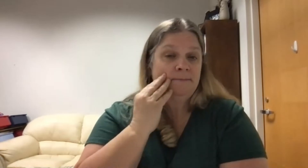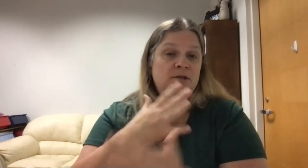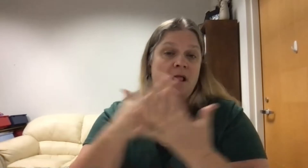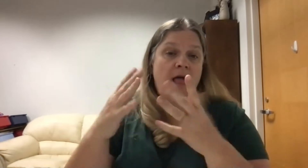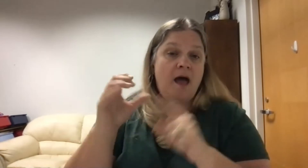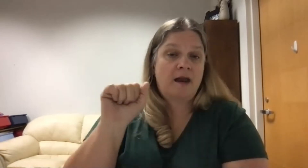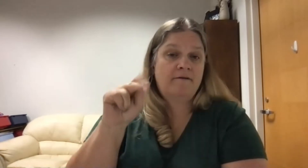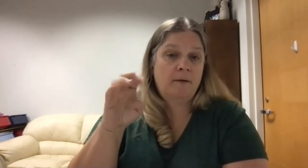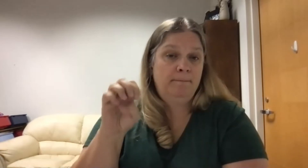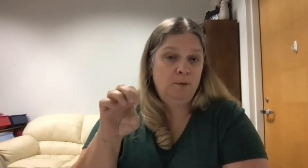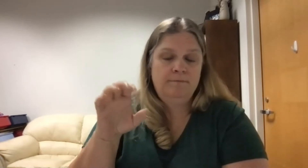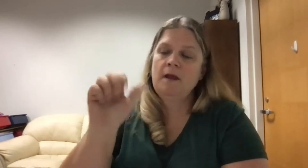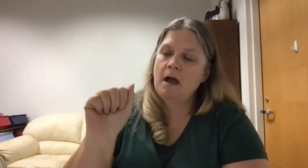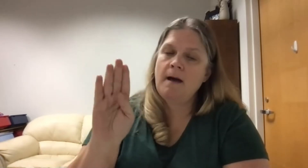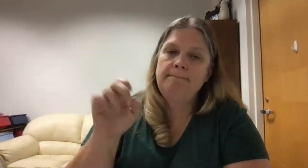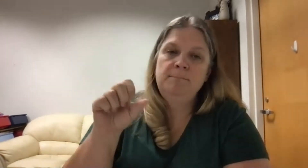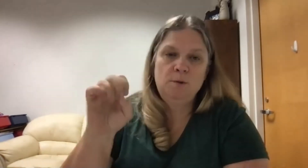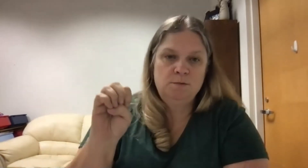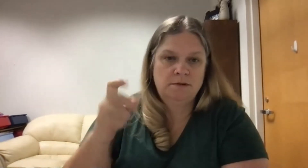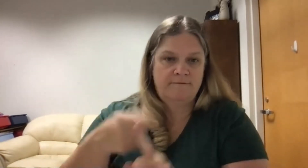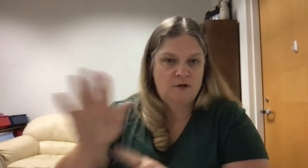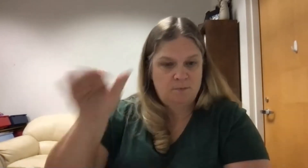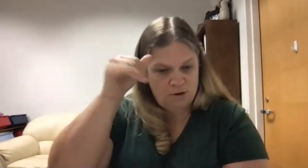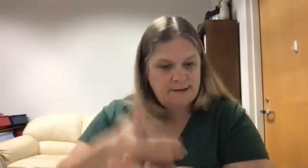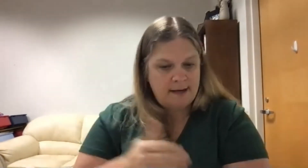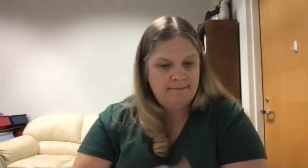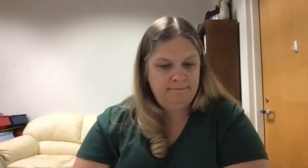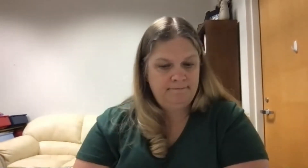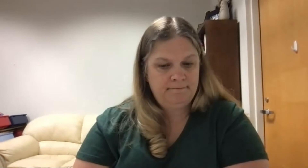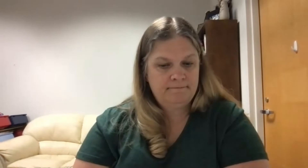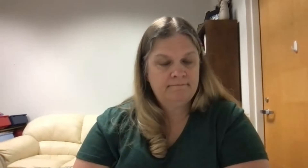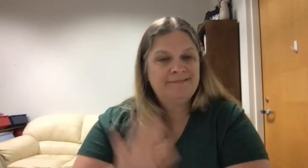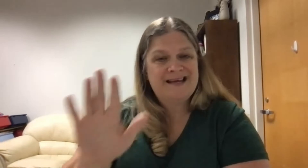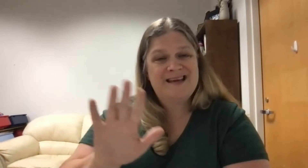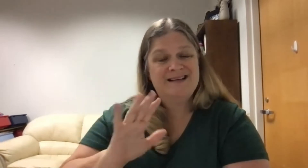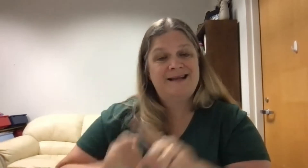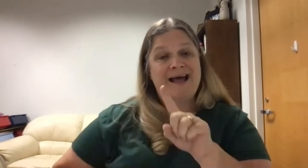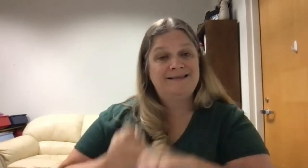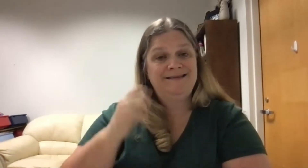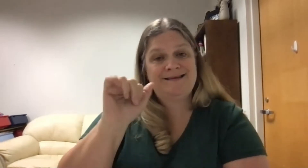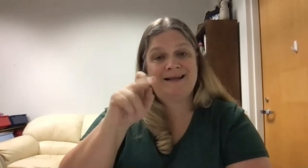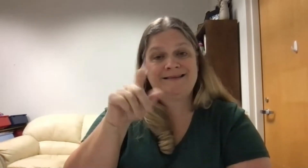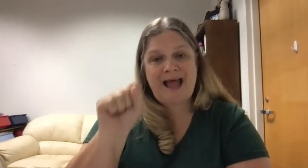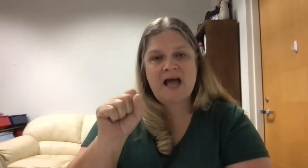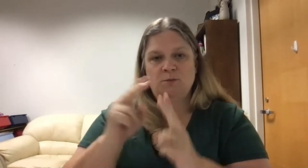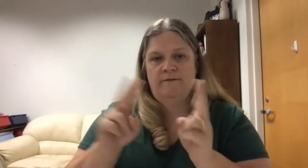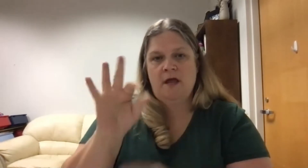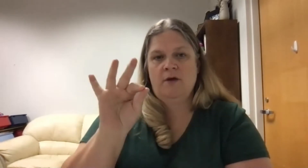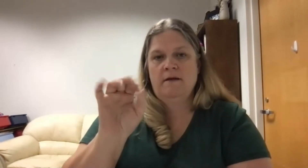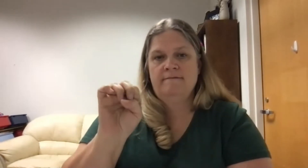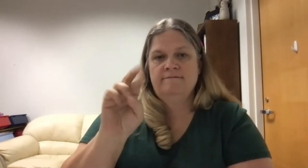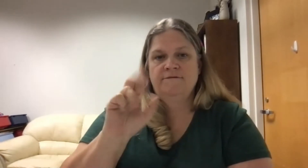During that time, the mom experienced a lot of abuse from her son.